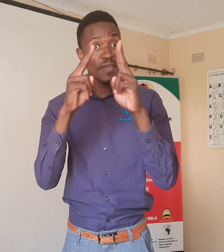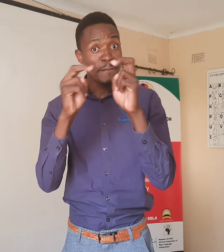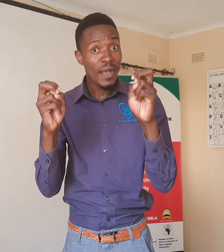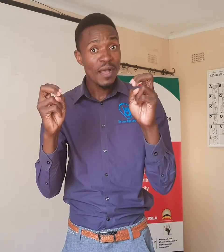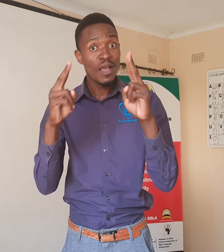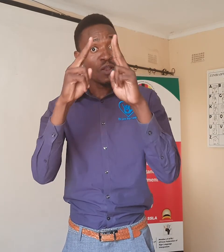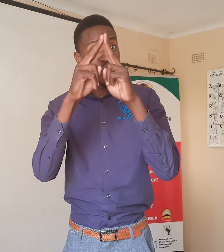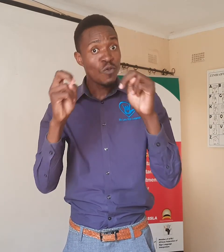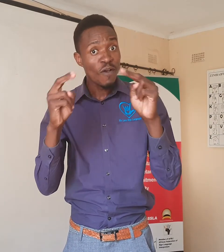November,